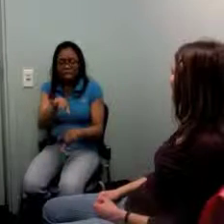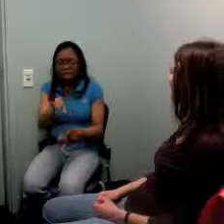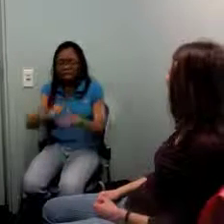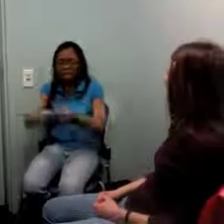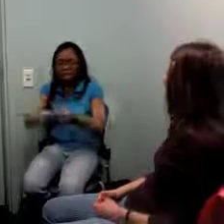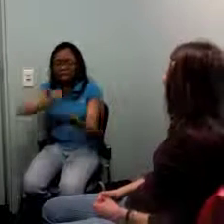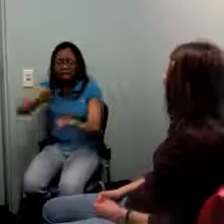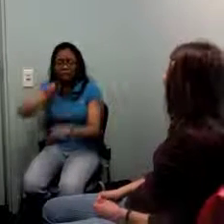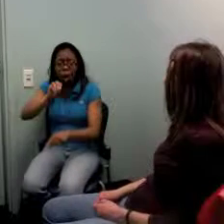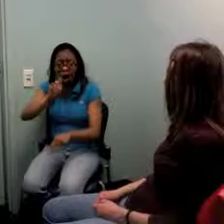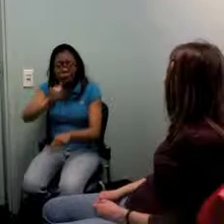going for us?